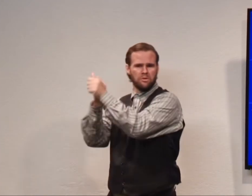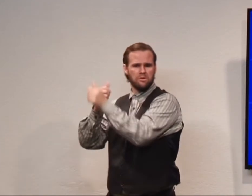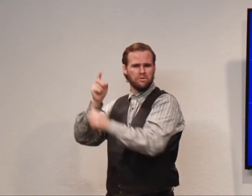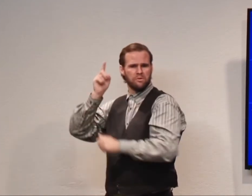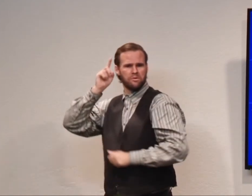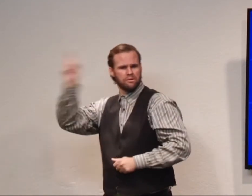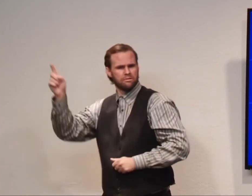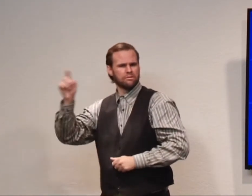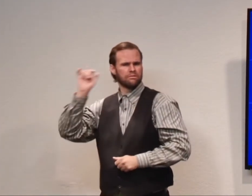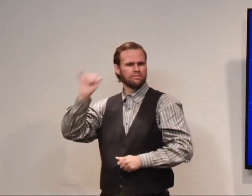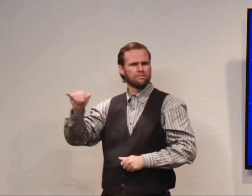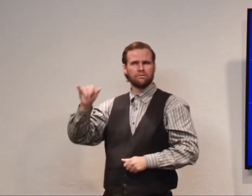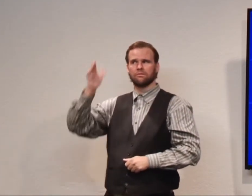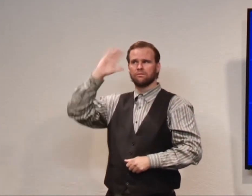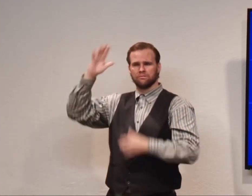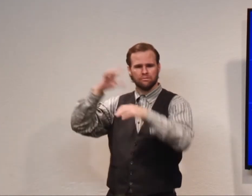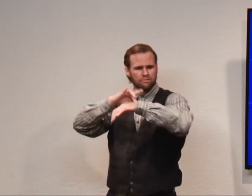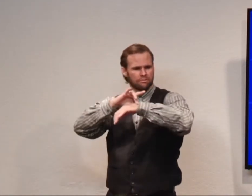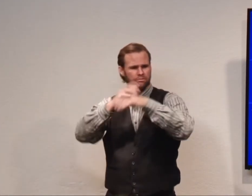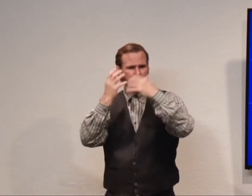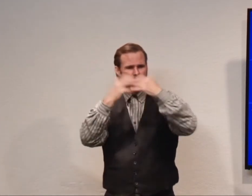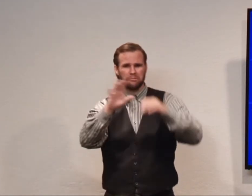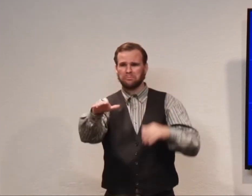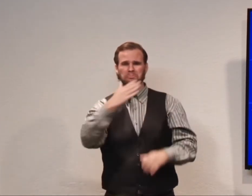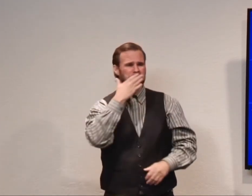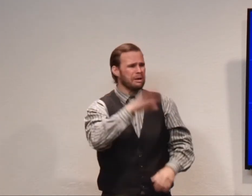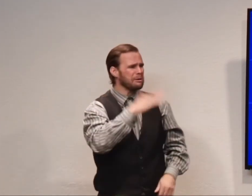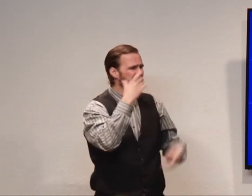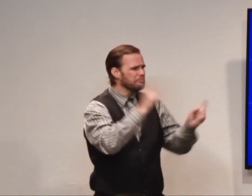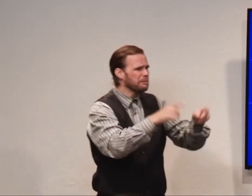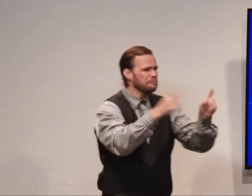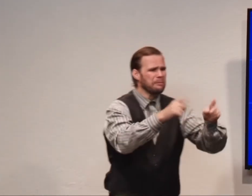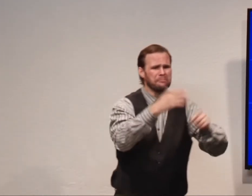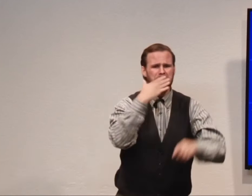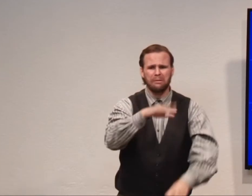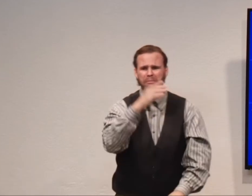for those who love, for those who follow him.